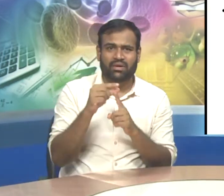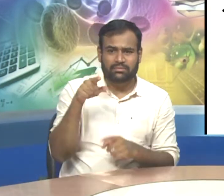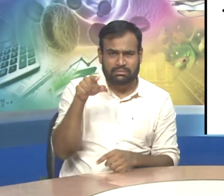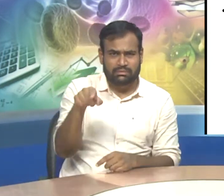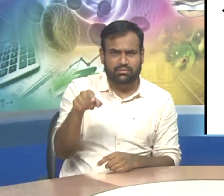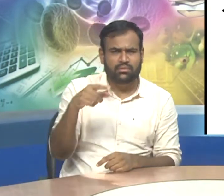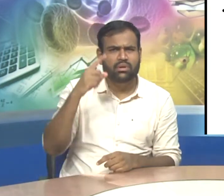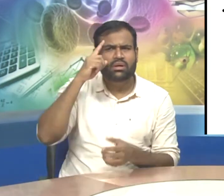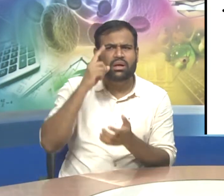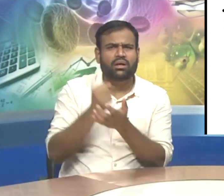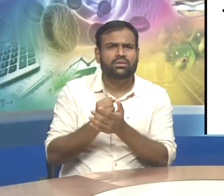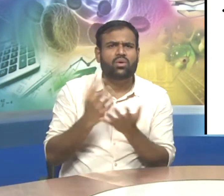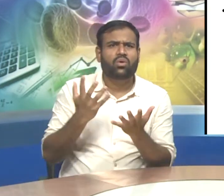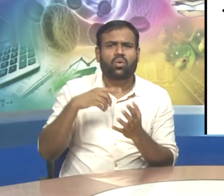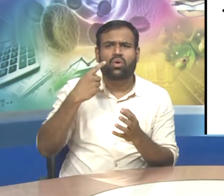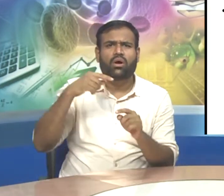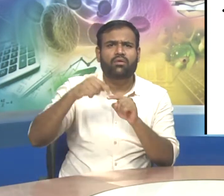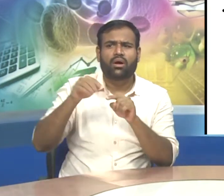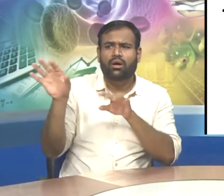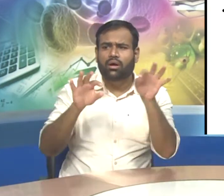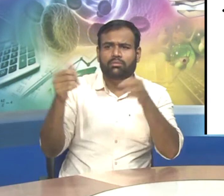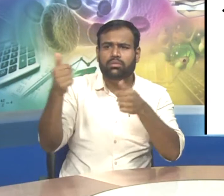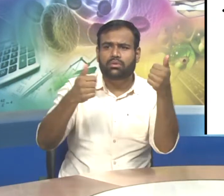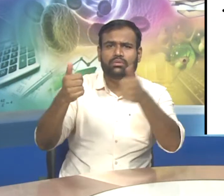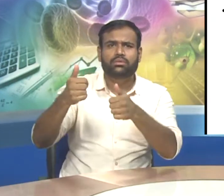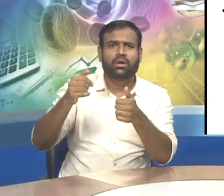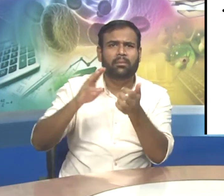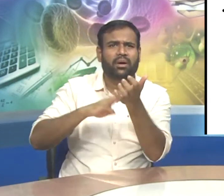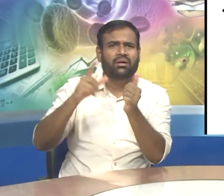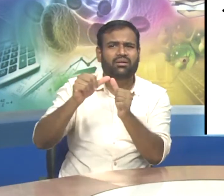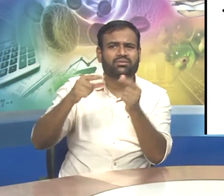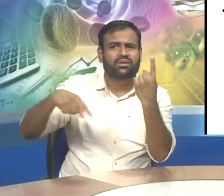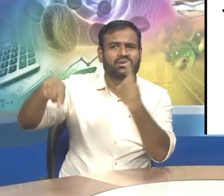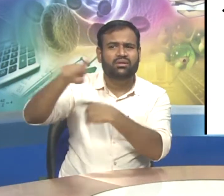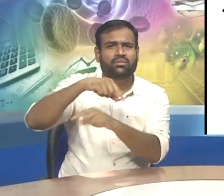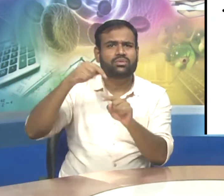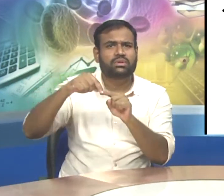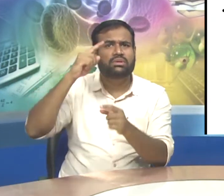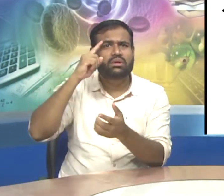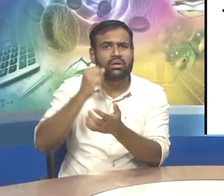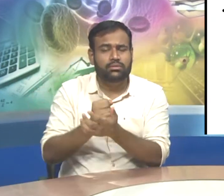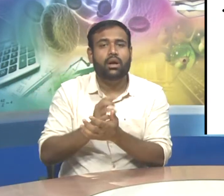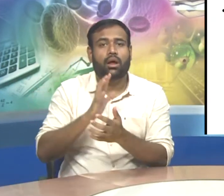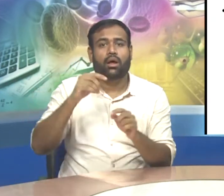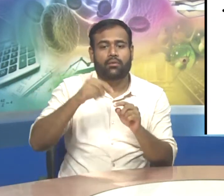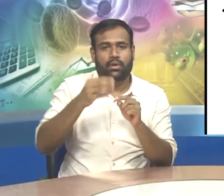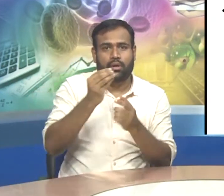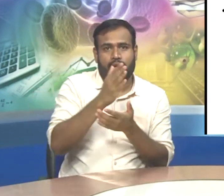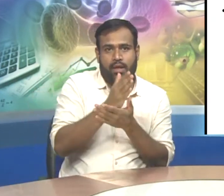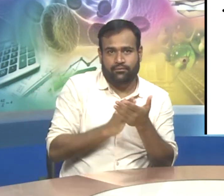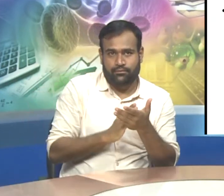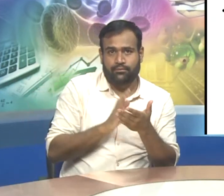The member of the Vidhan Parishad is partly elected and partly